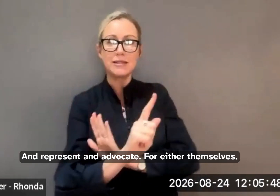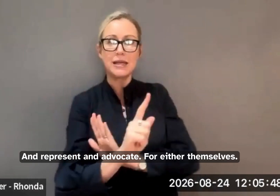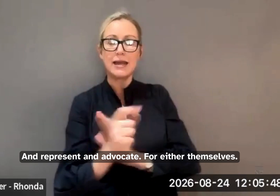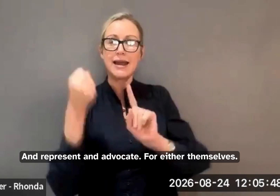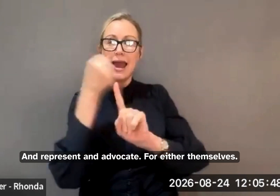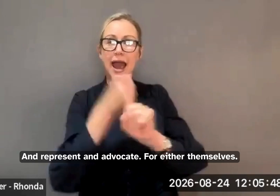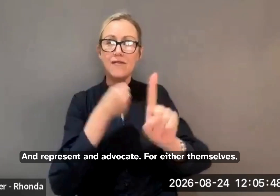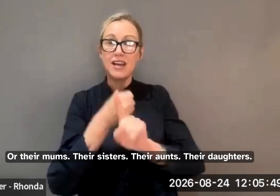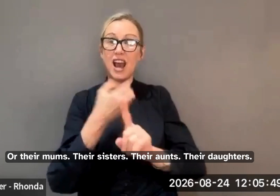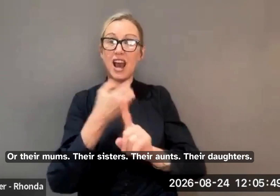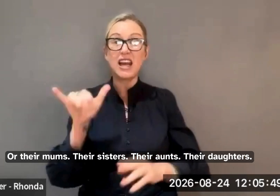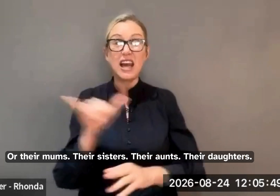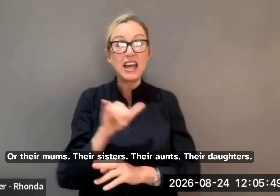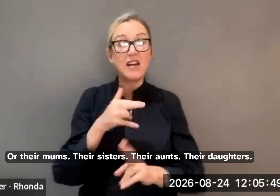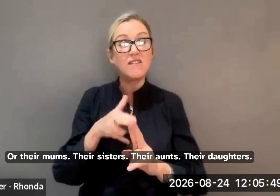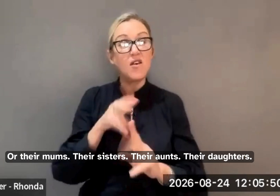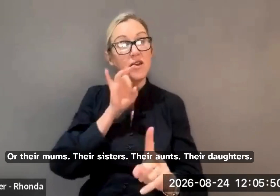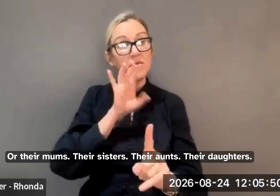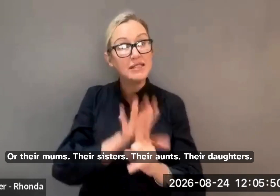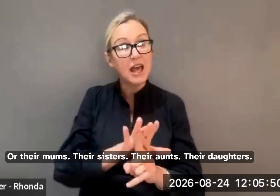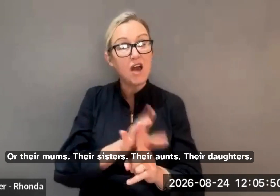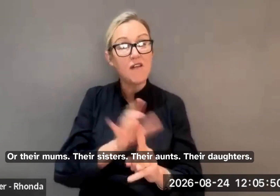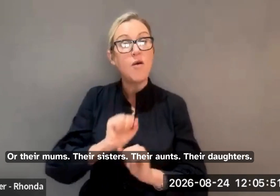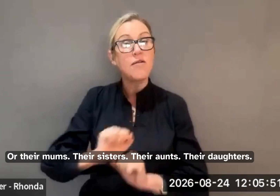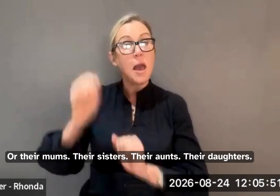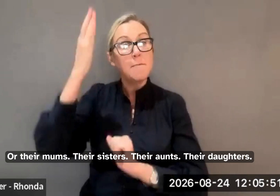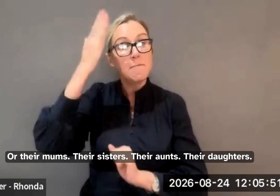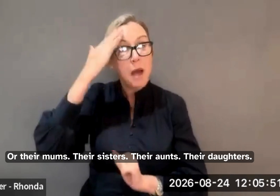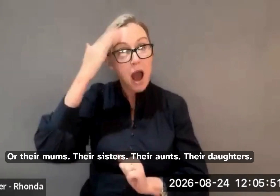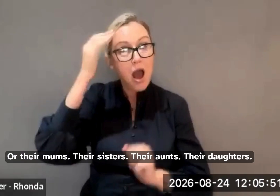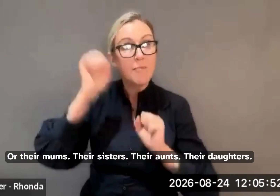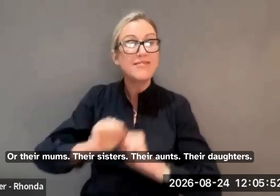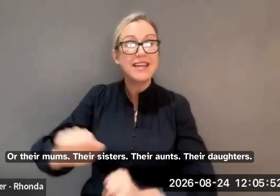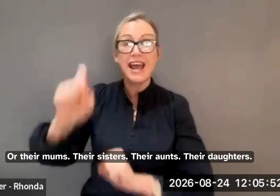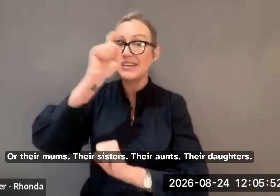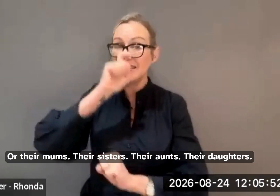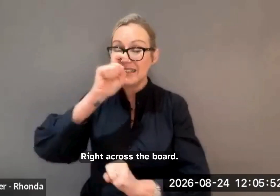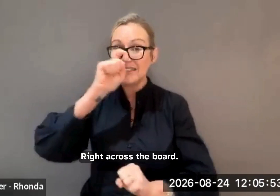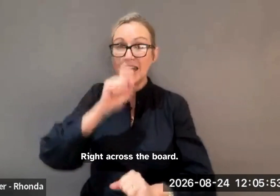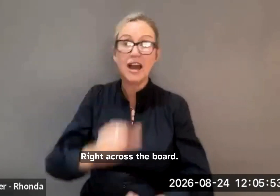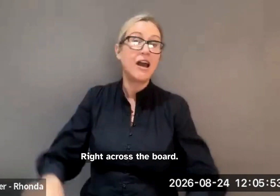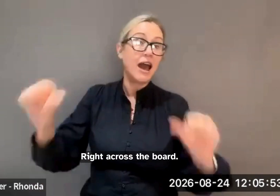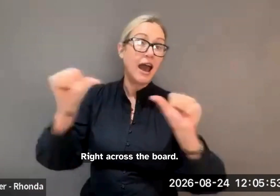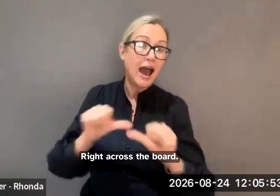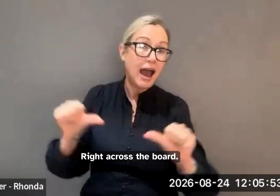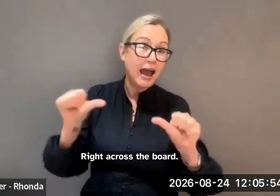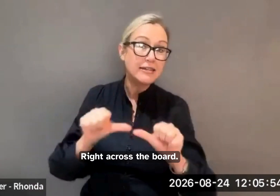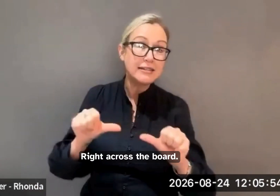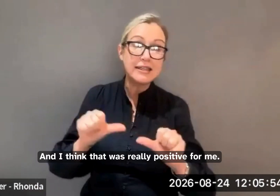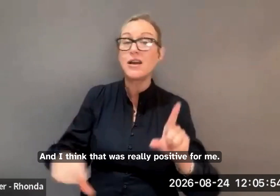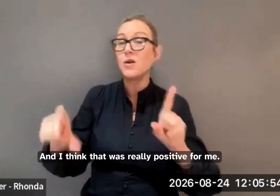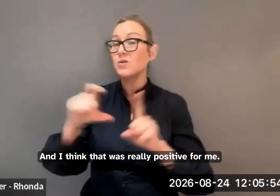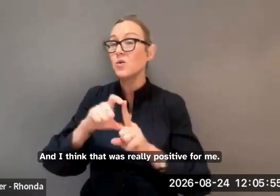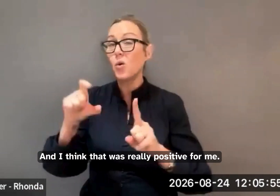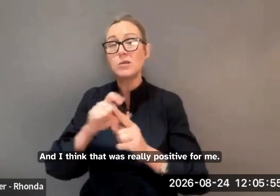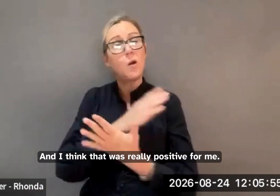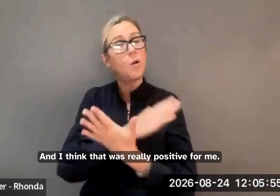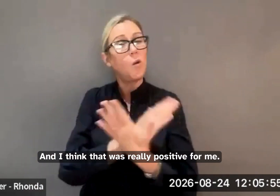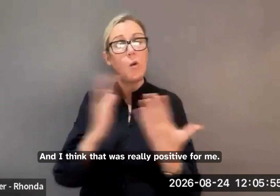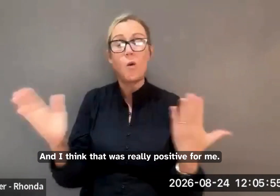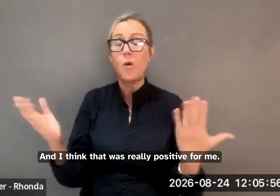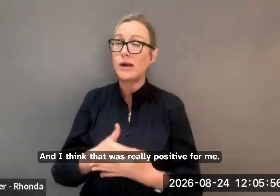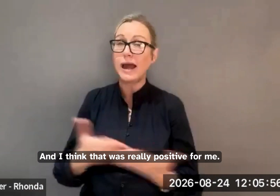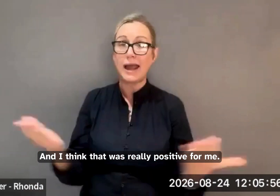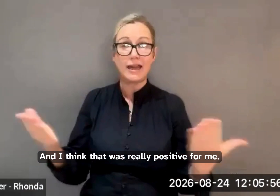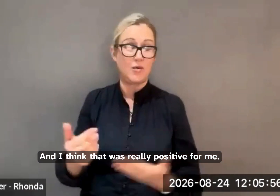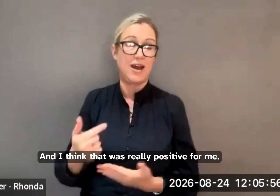either themselves or their mums, their sisters, their aunts, their daughters, right across the board. And I think that was